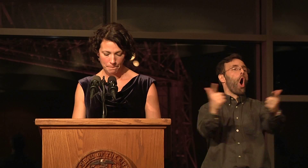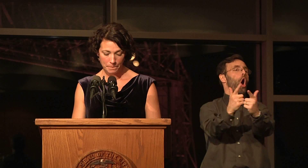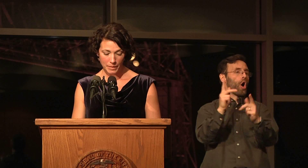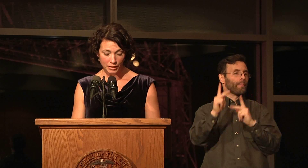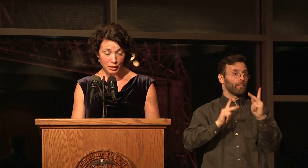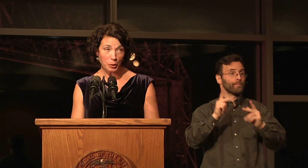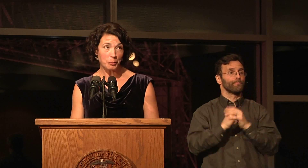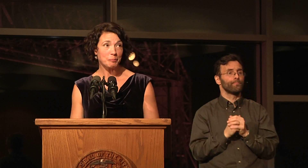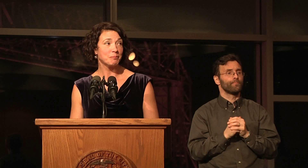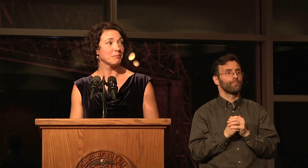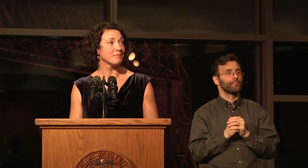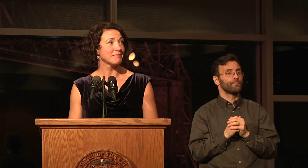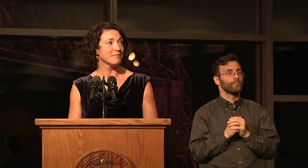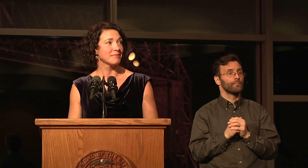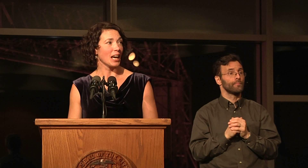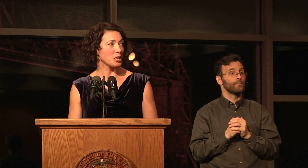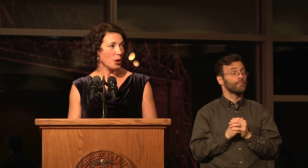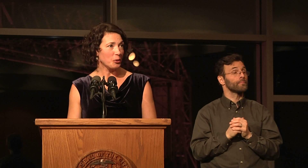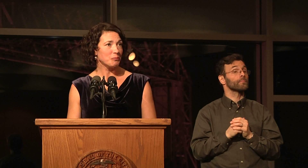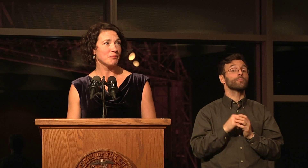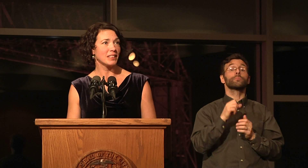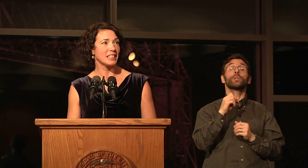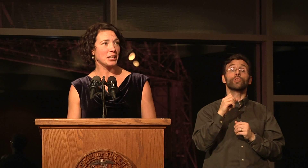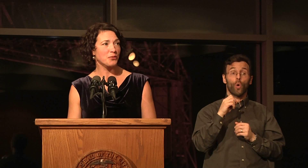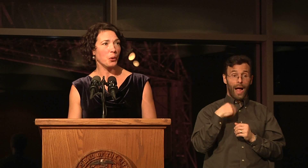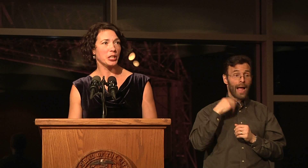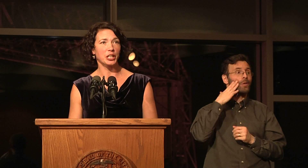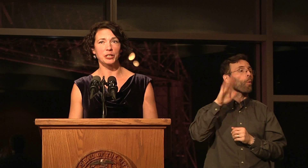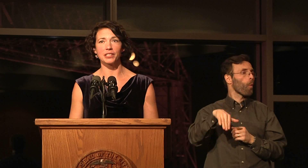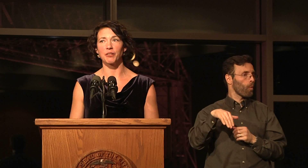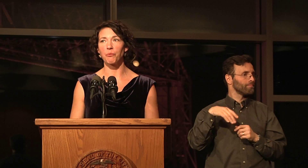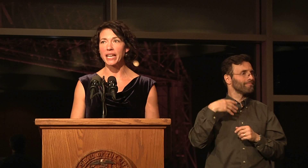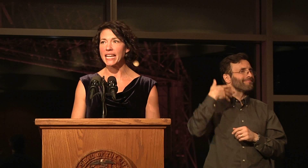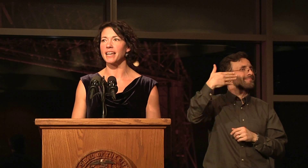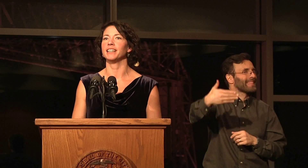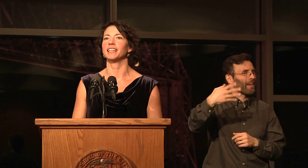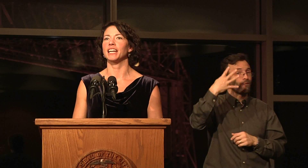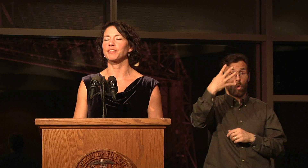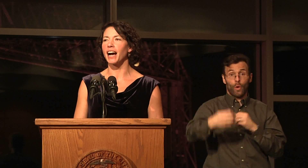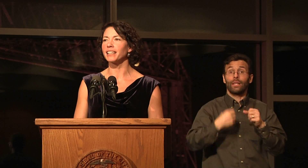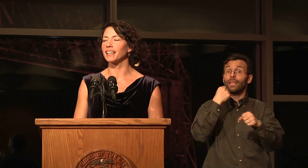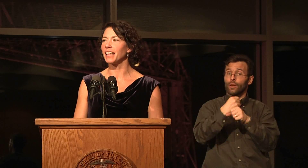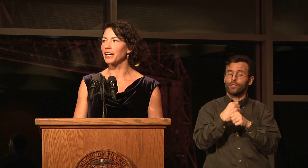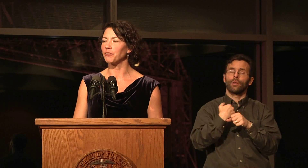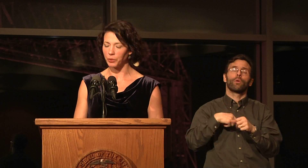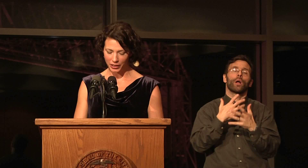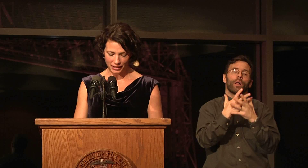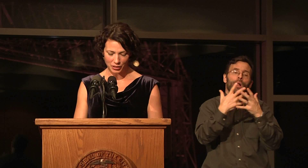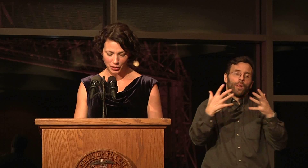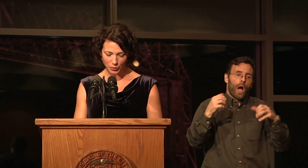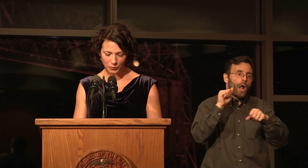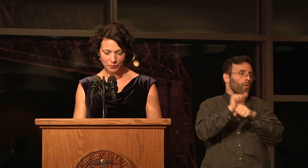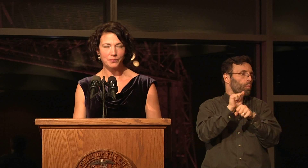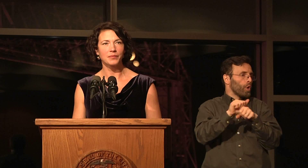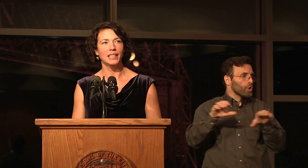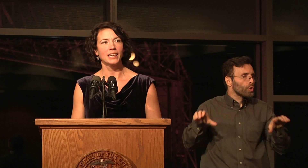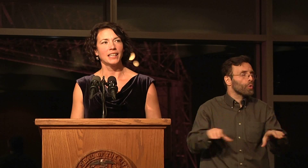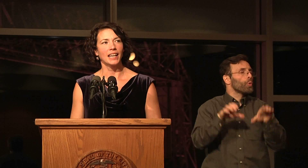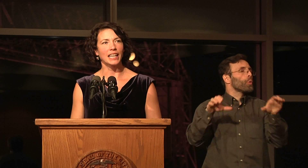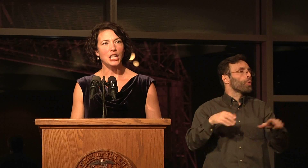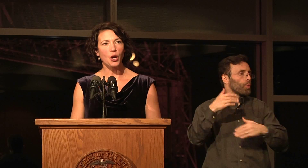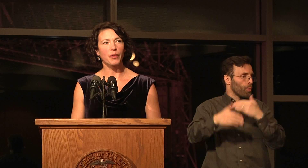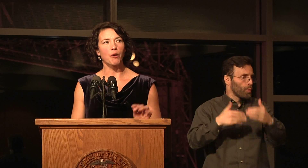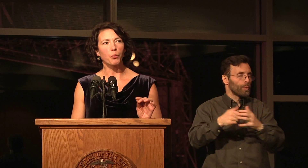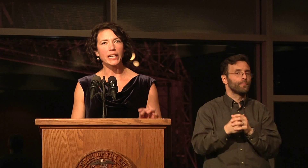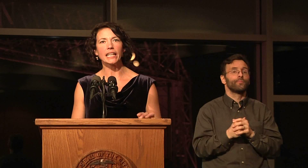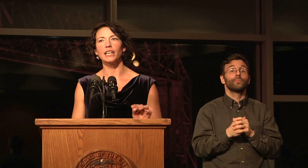So I know in the next 4 years, we have got a lot of work to do,